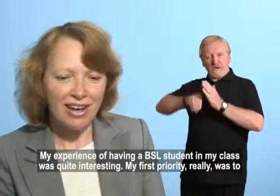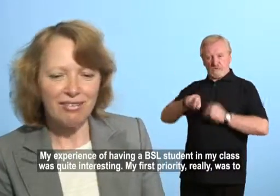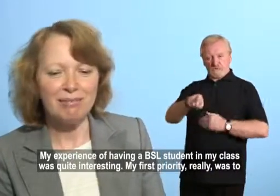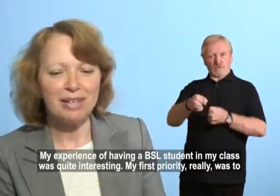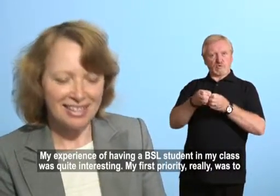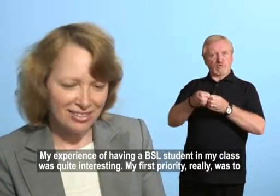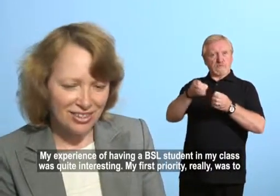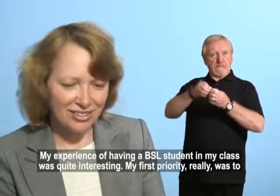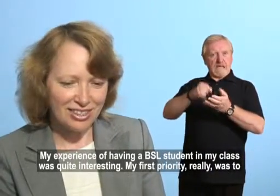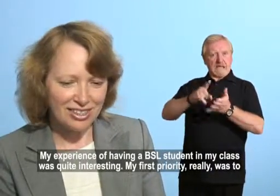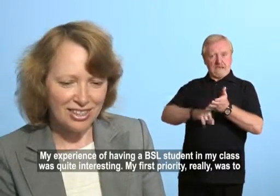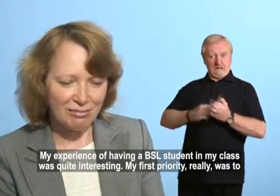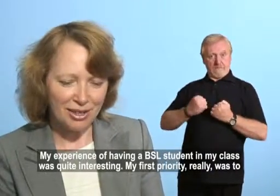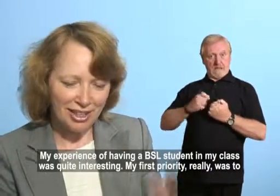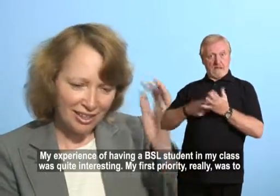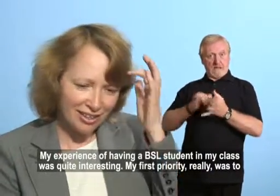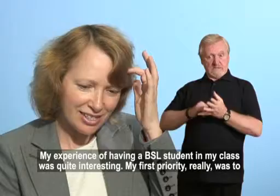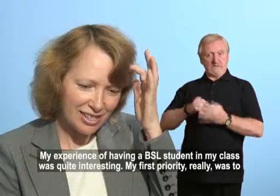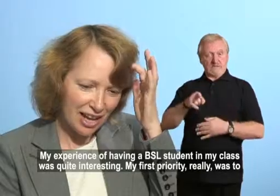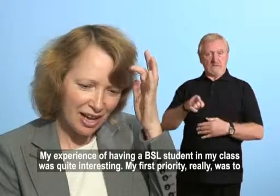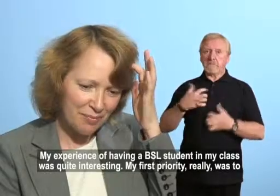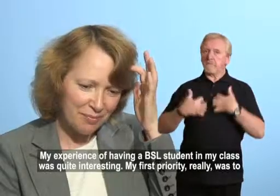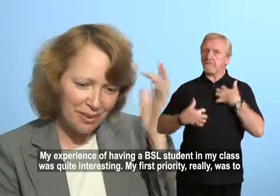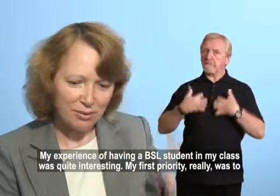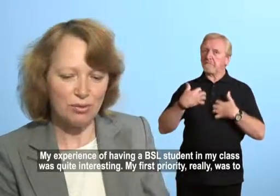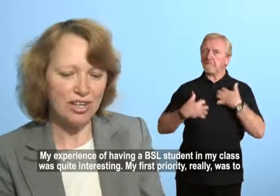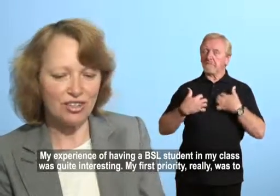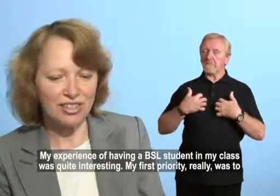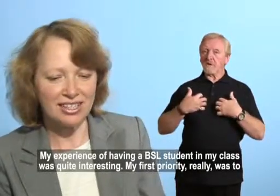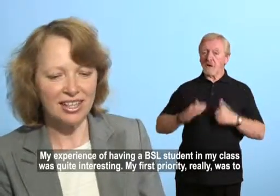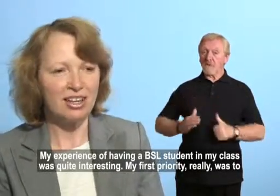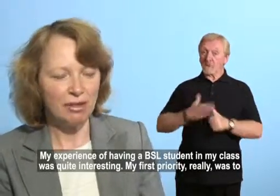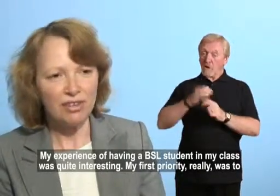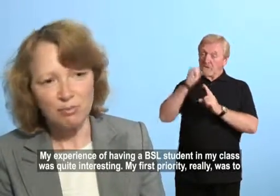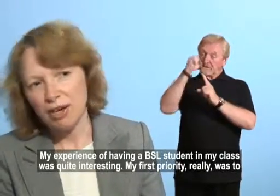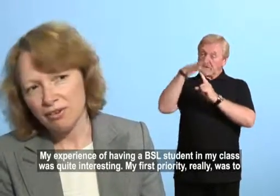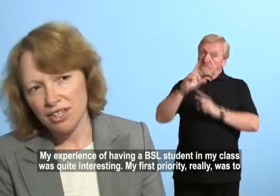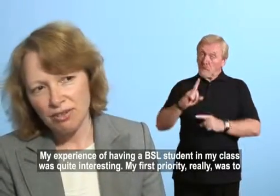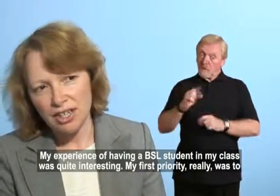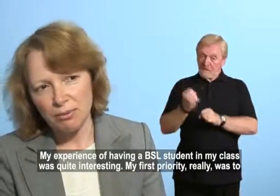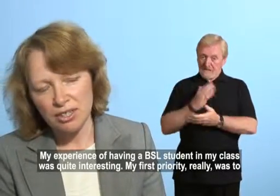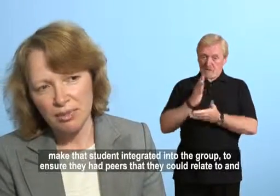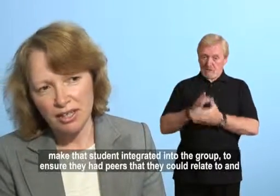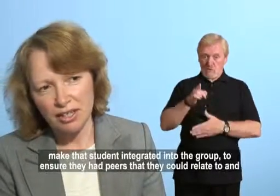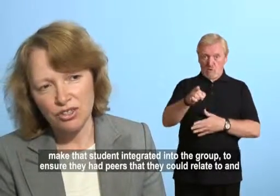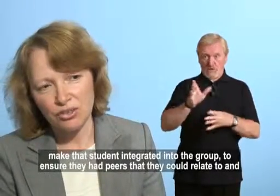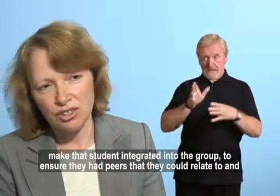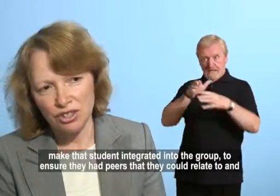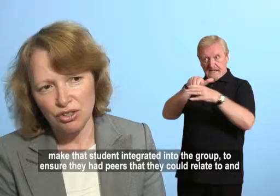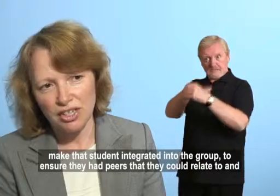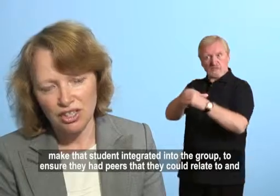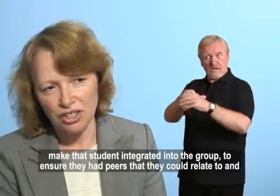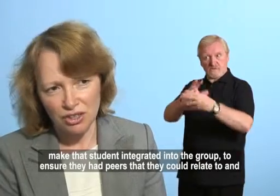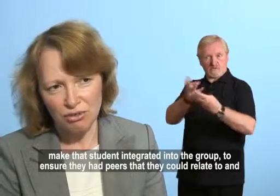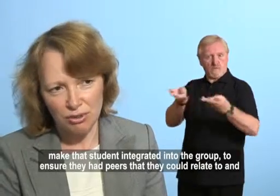My experience of having a BSL student in my class was quite interesting. My first priority really was to make that